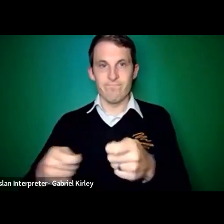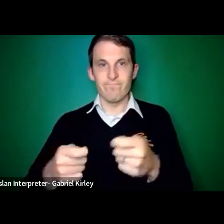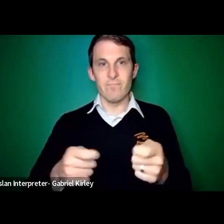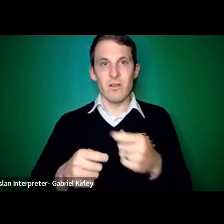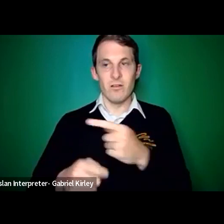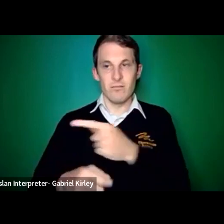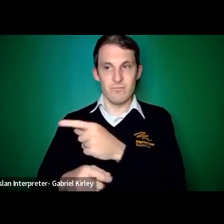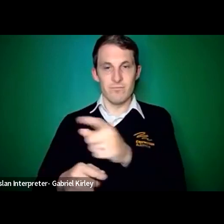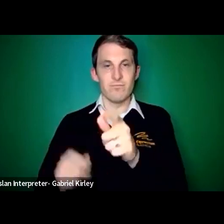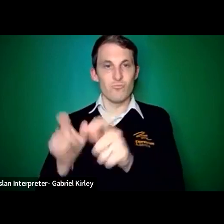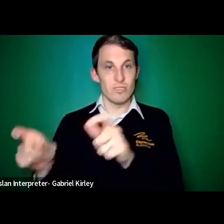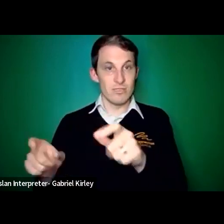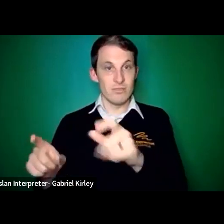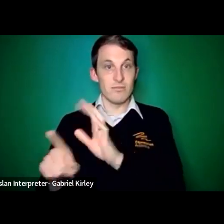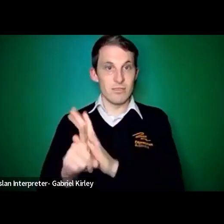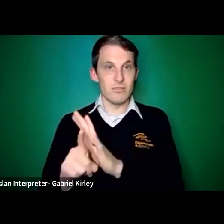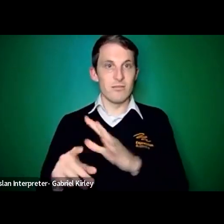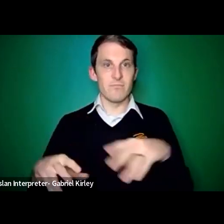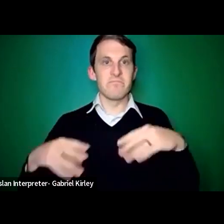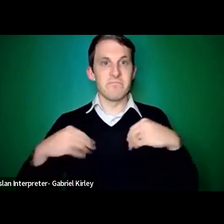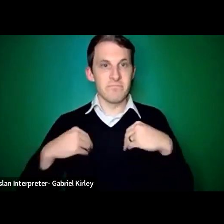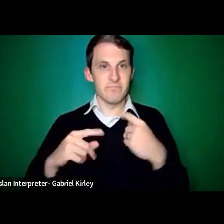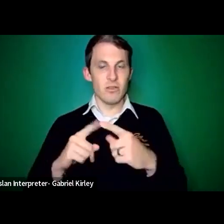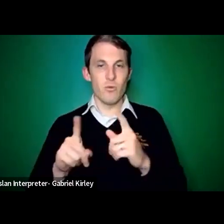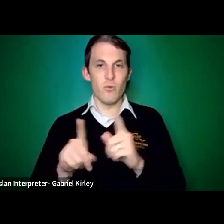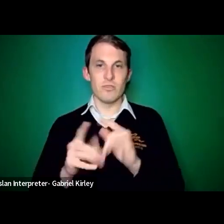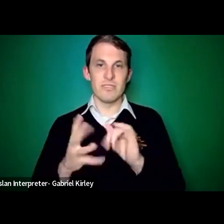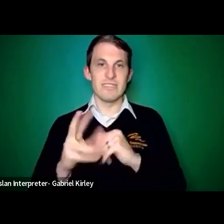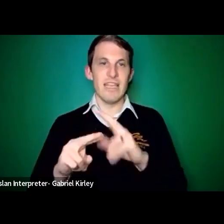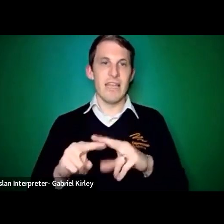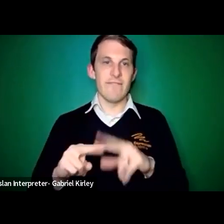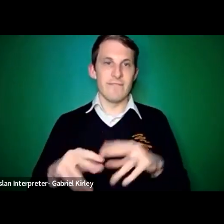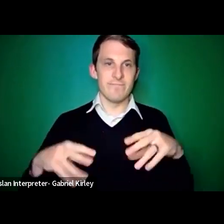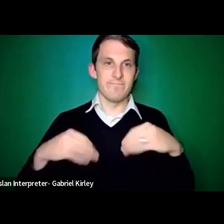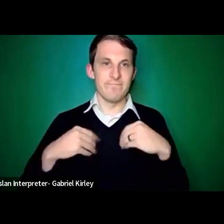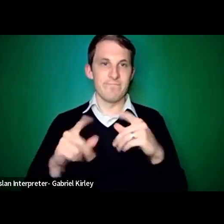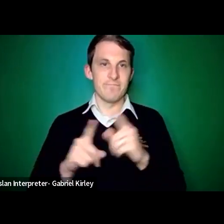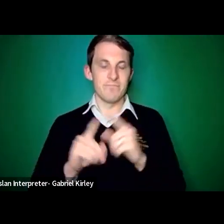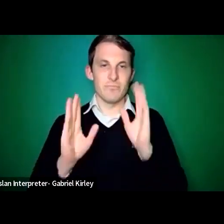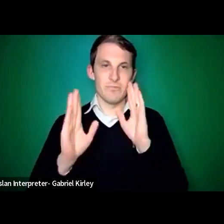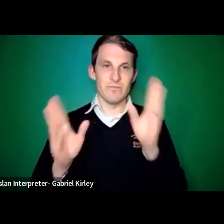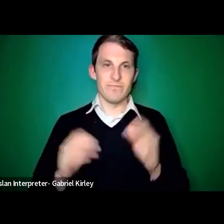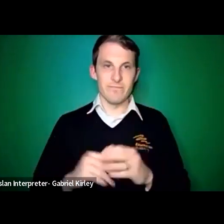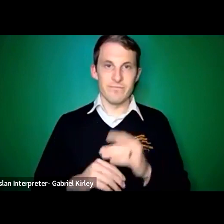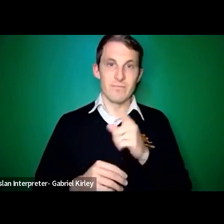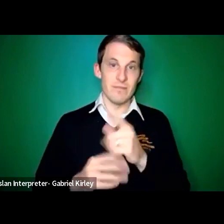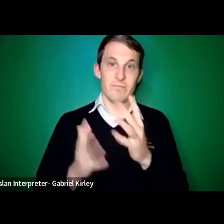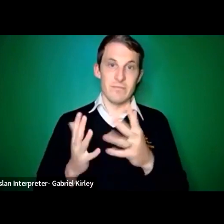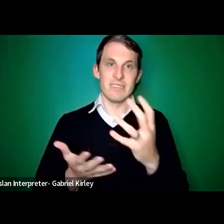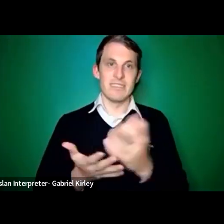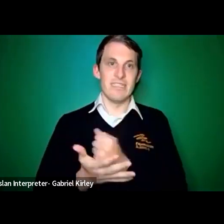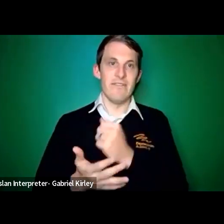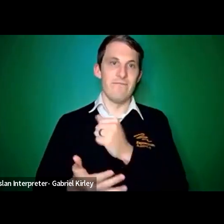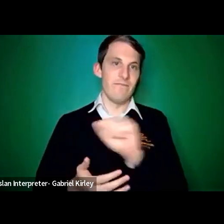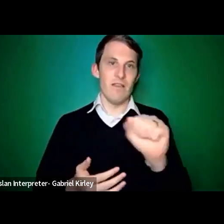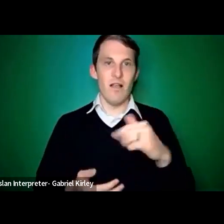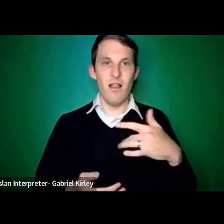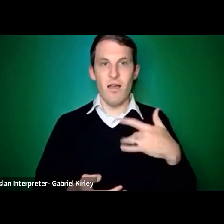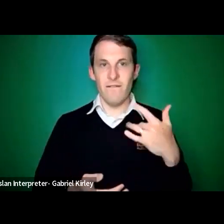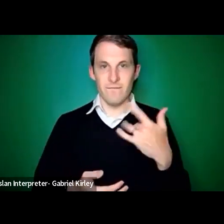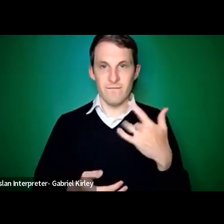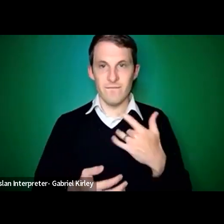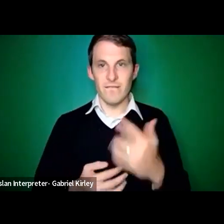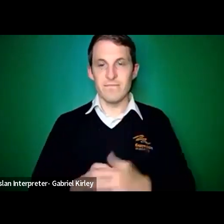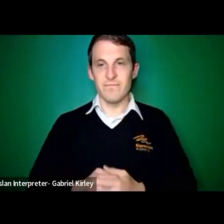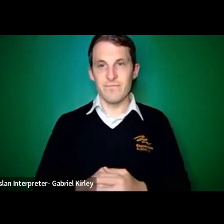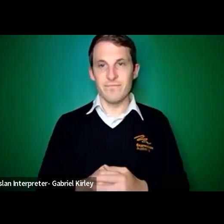residents themselves, but also the wonderful staff at our aged care facilities. And that has saved a lot of lives in our region. So